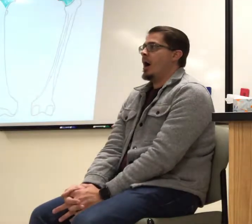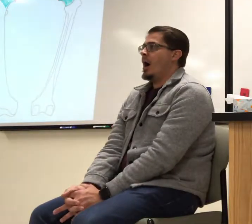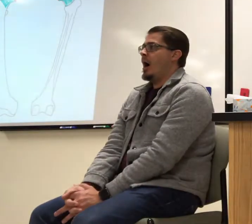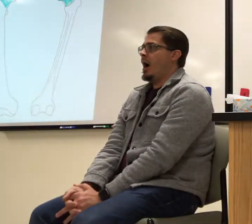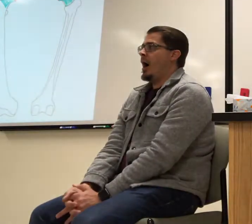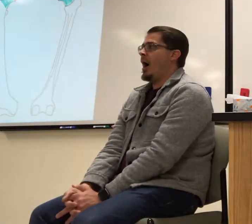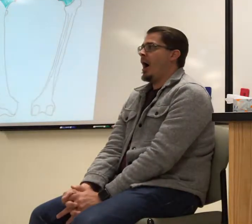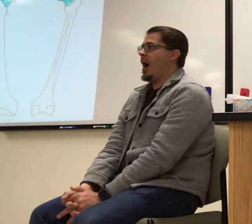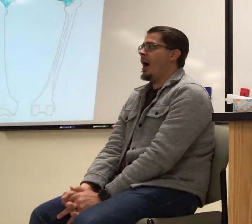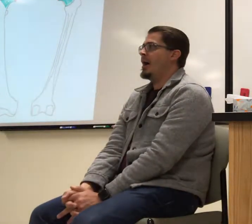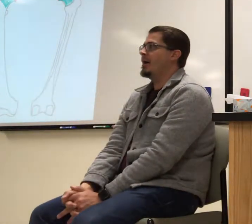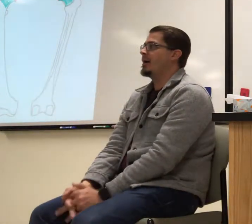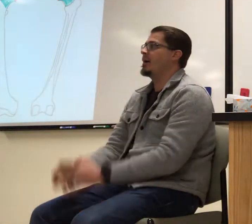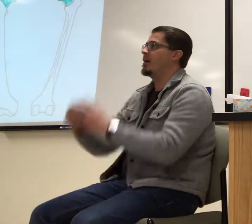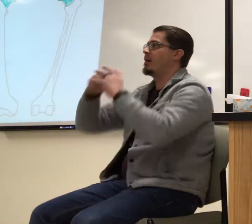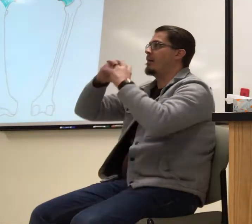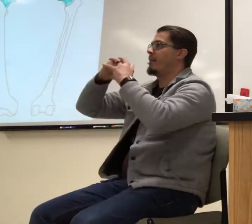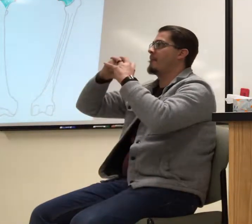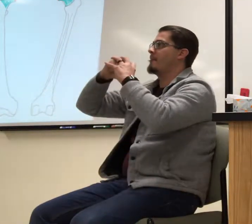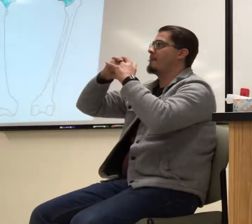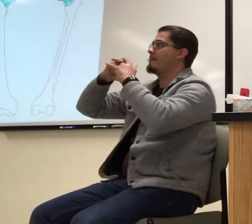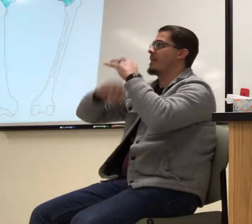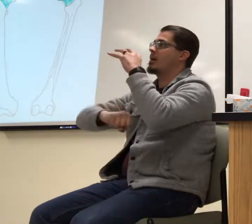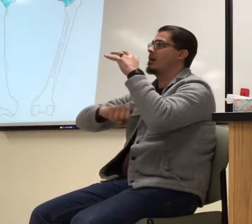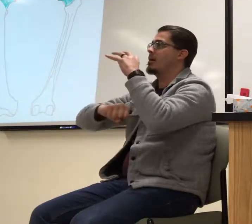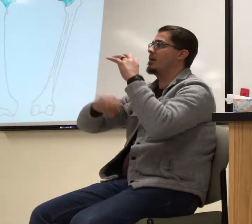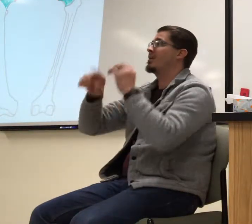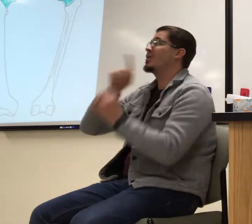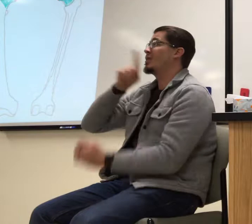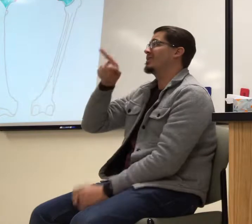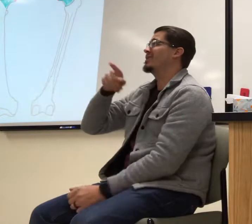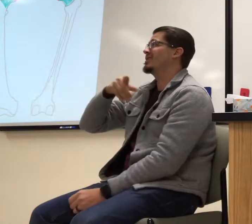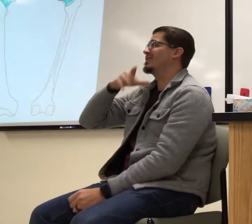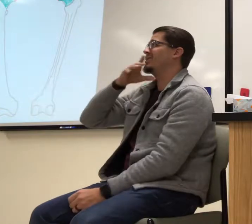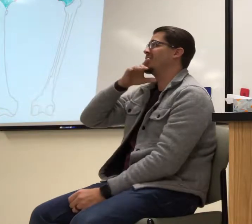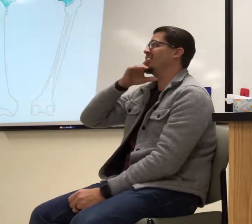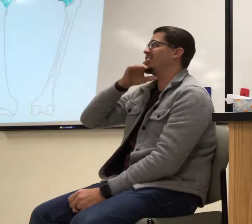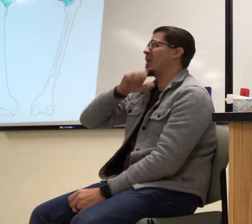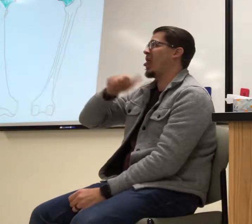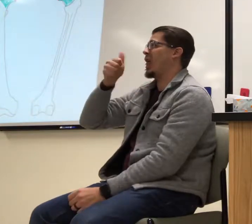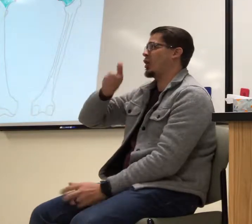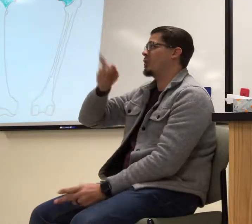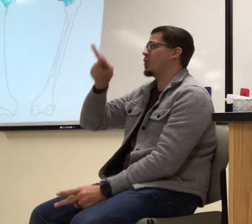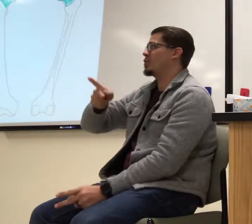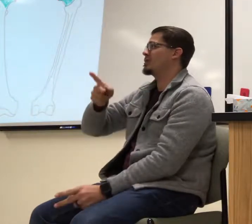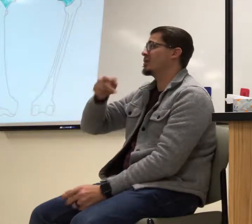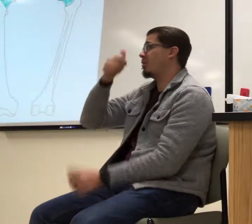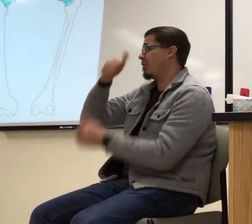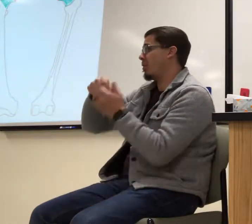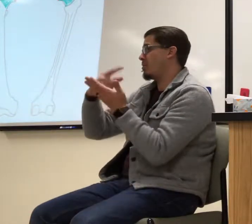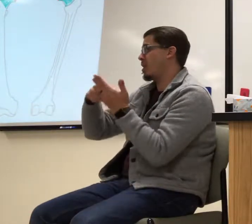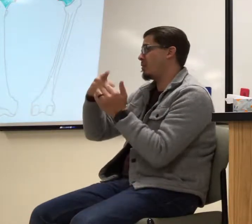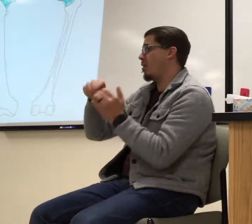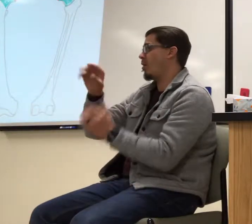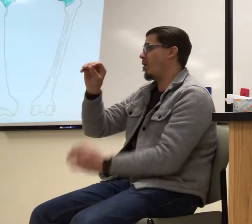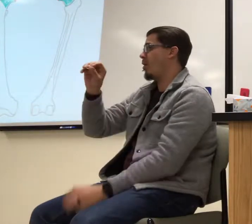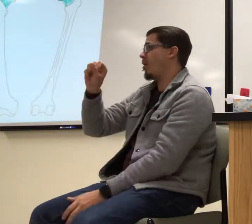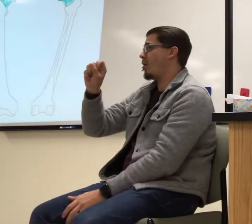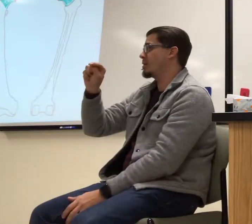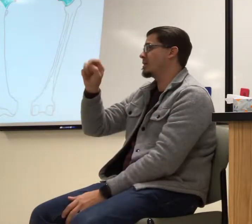Prone to fracture, particularly in the elderly, and when I talked about osteoporosis.